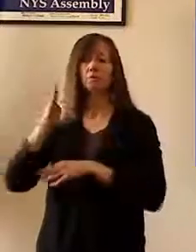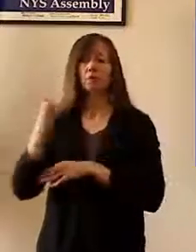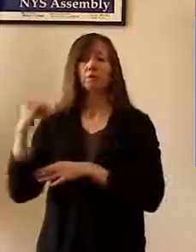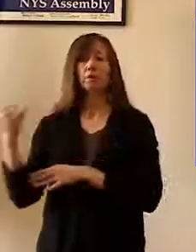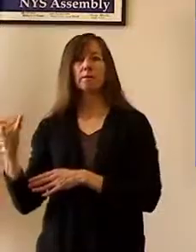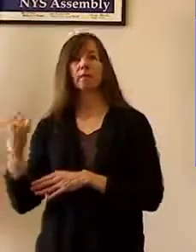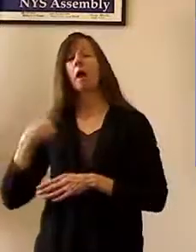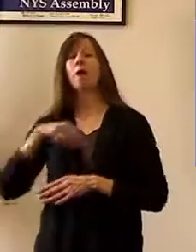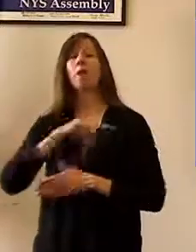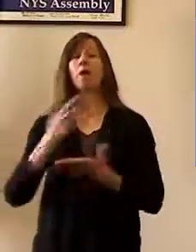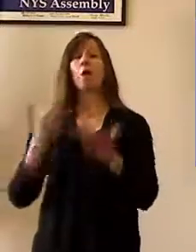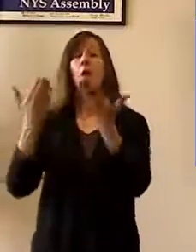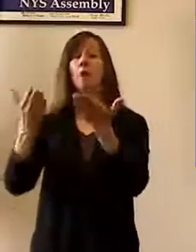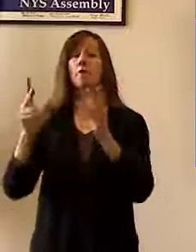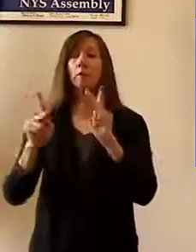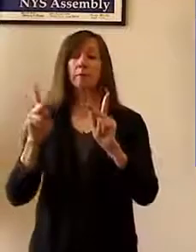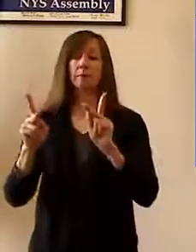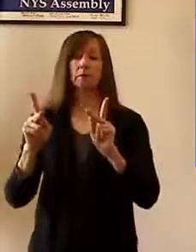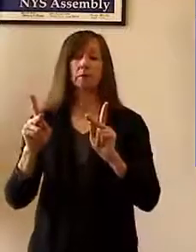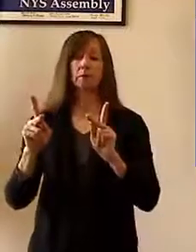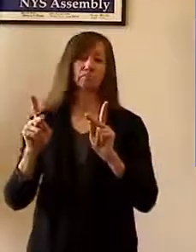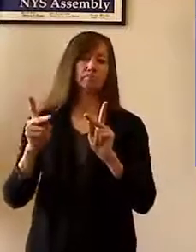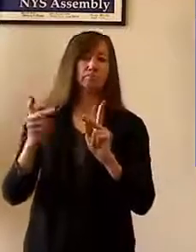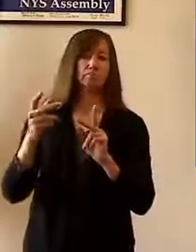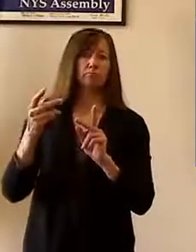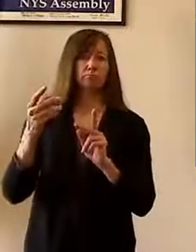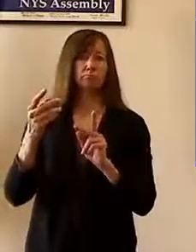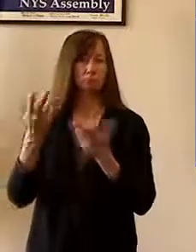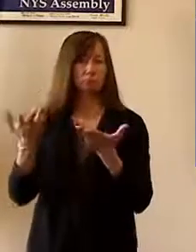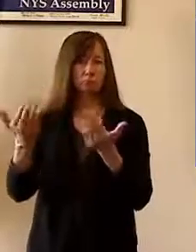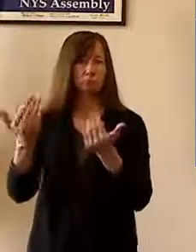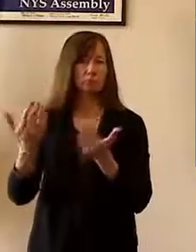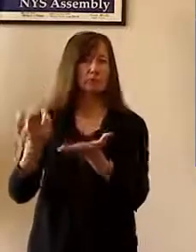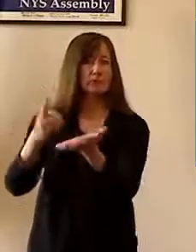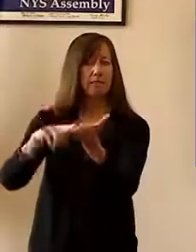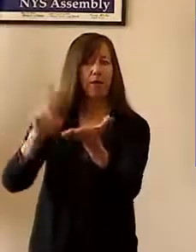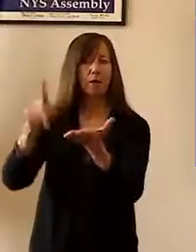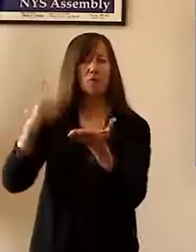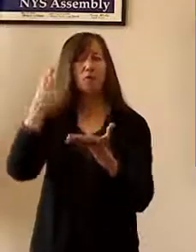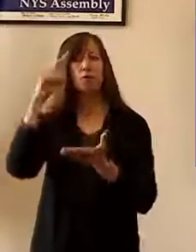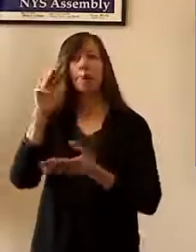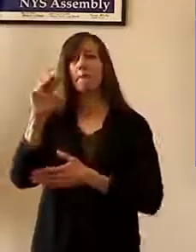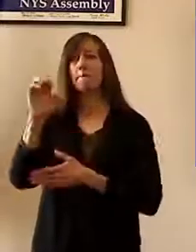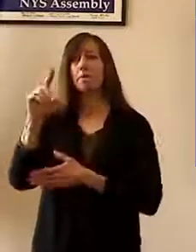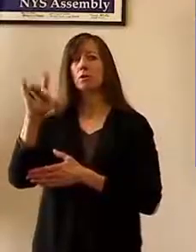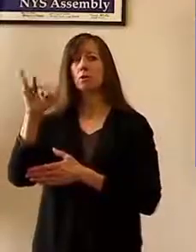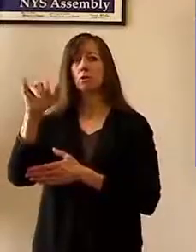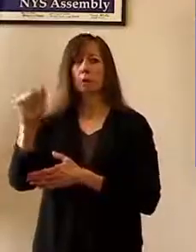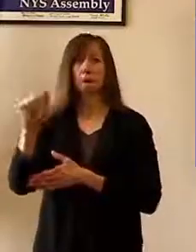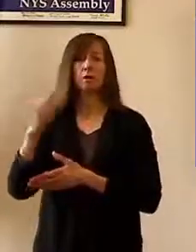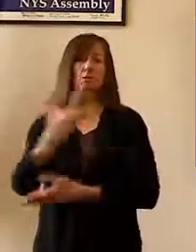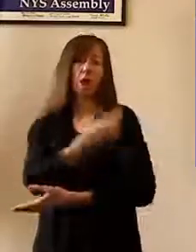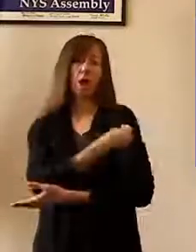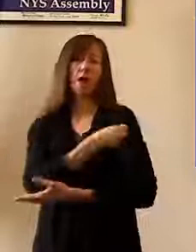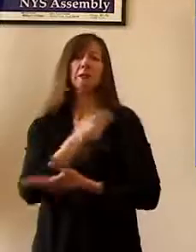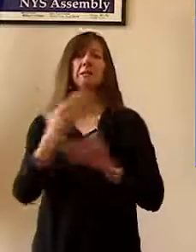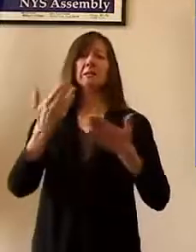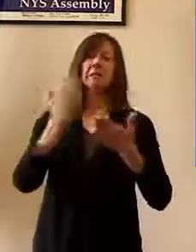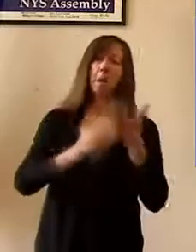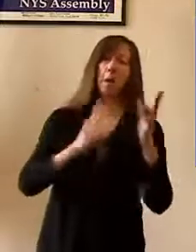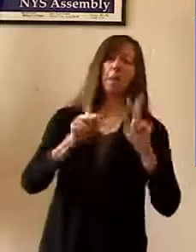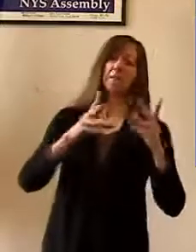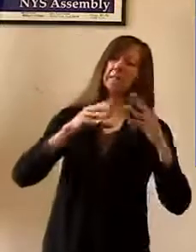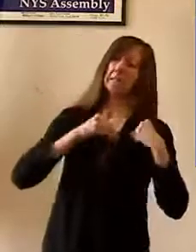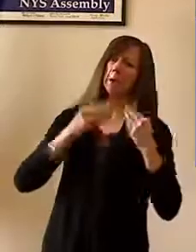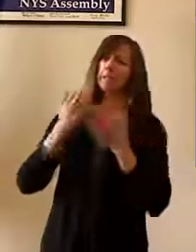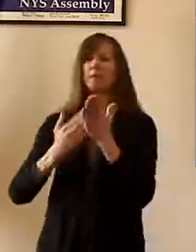we could communicate with an opportunity to sign up for a Moderna shot. Some took it, some wanted to wait. And when